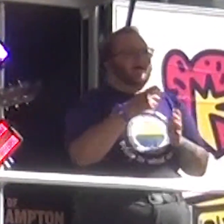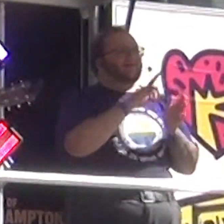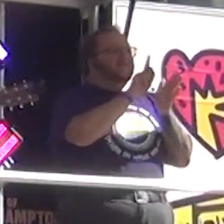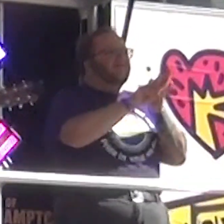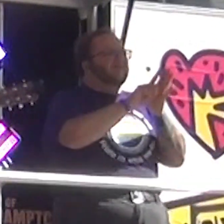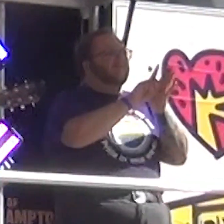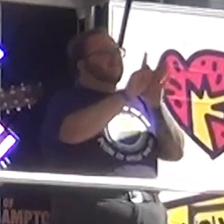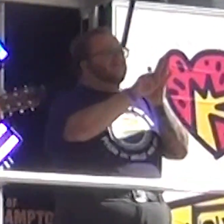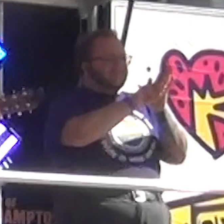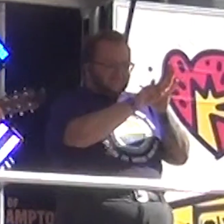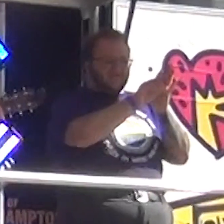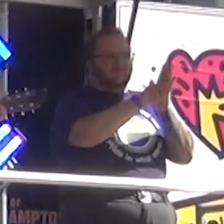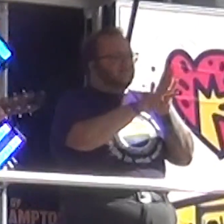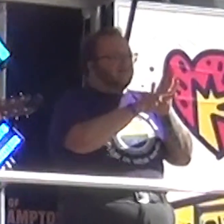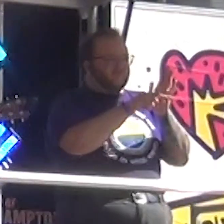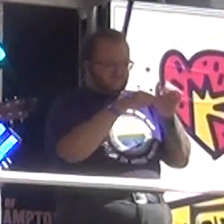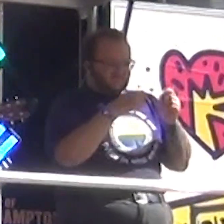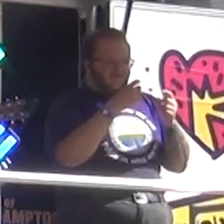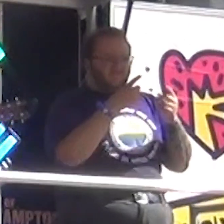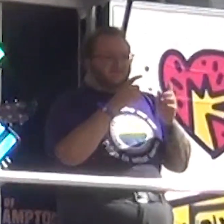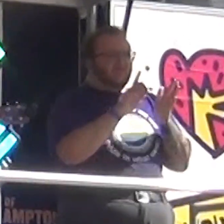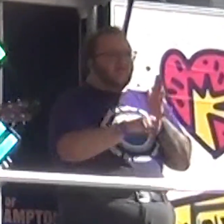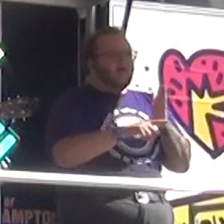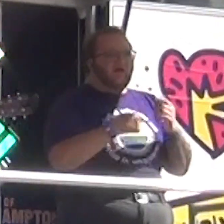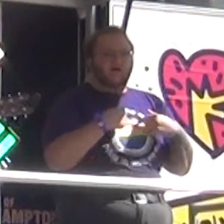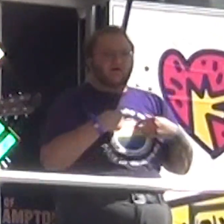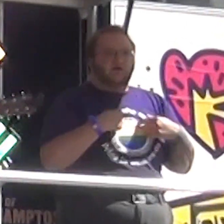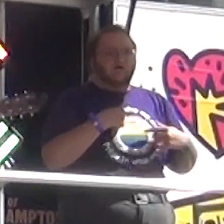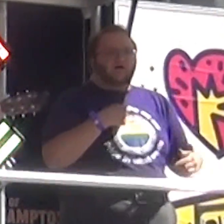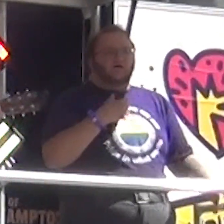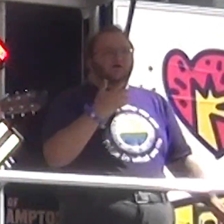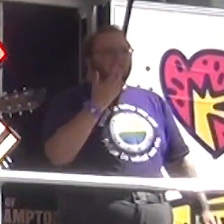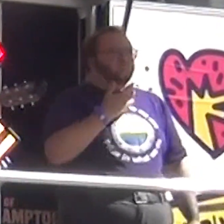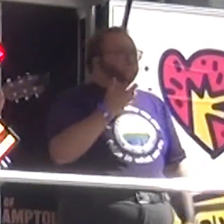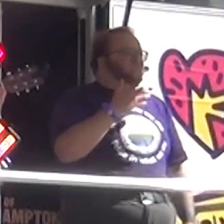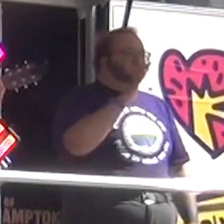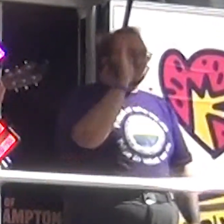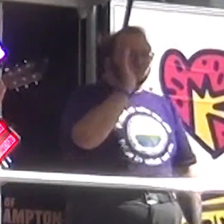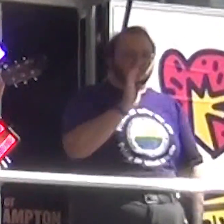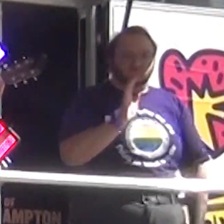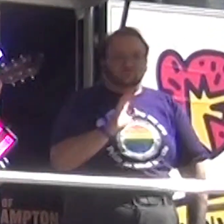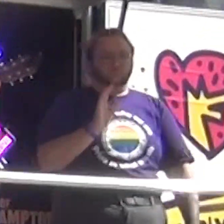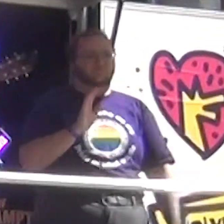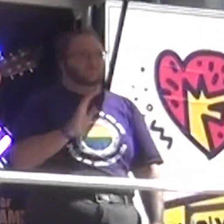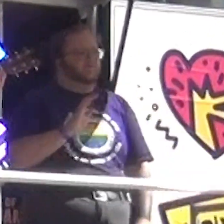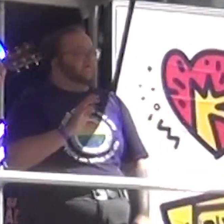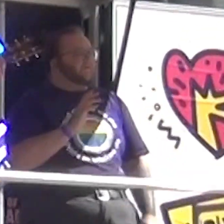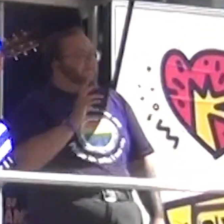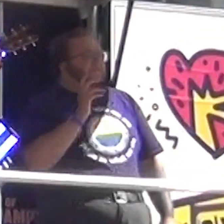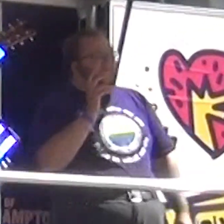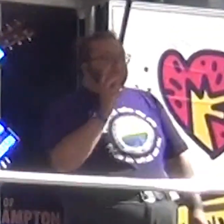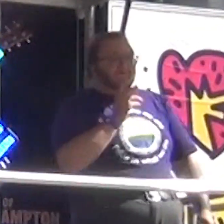always 5 minutes faster than mine.